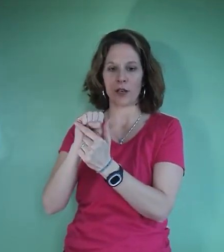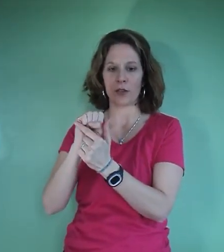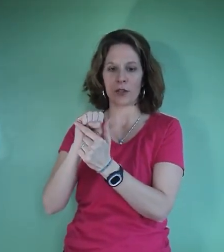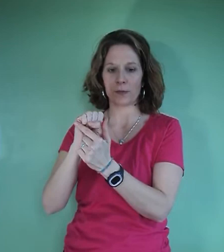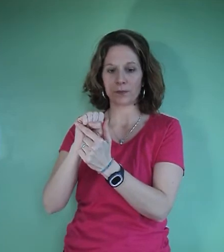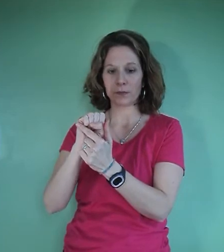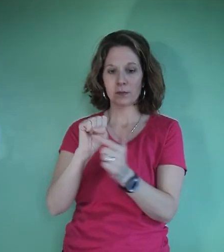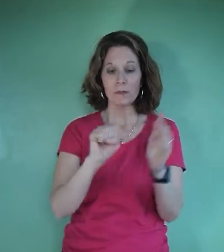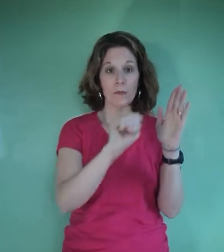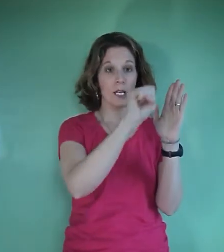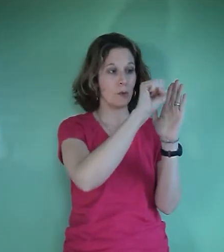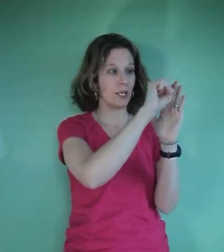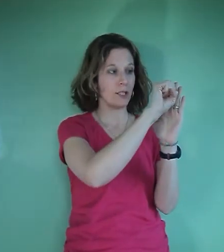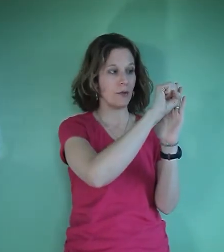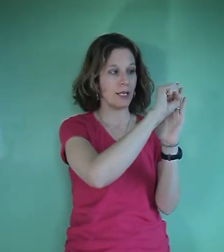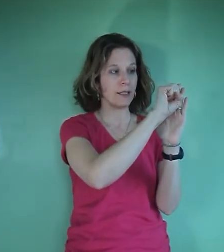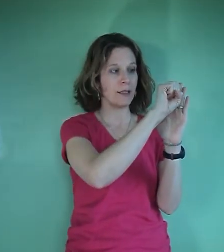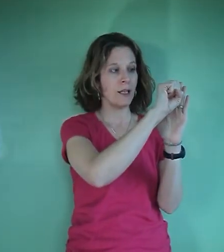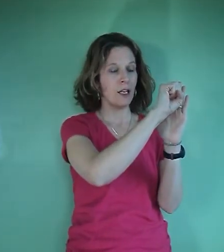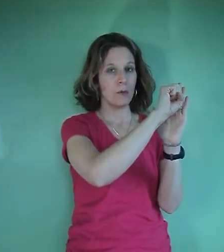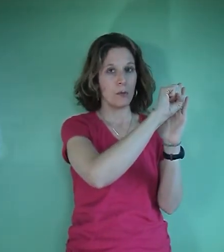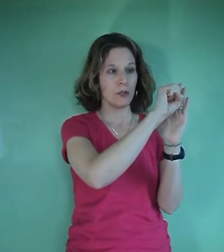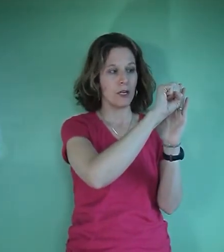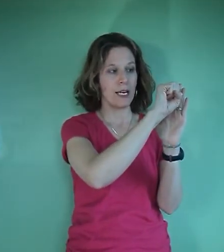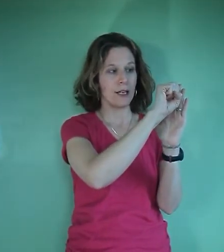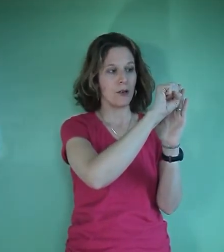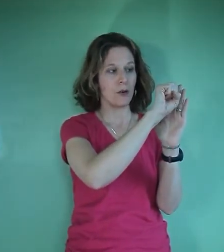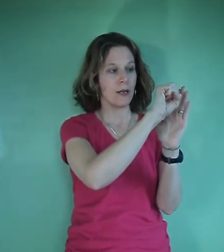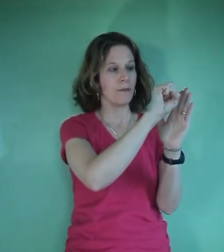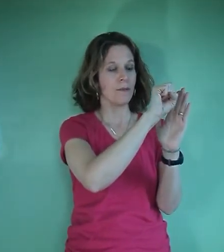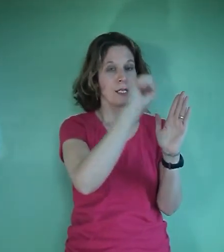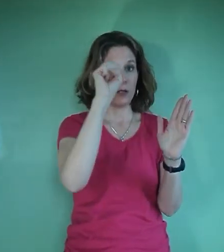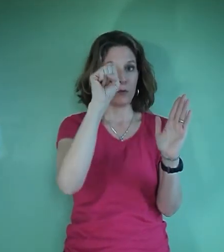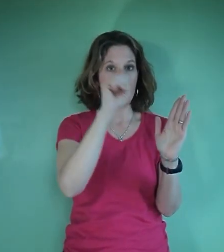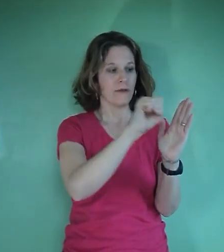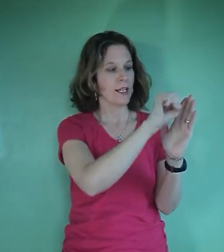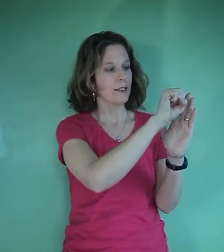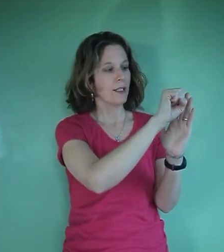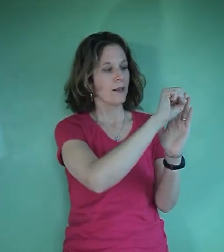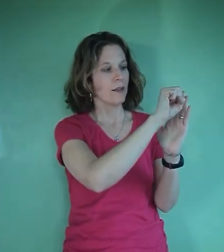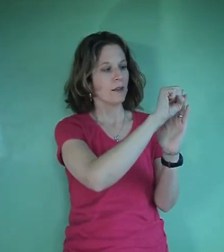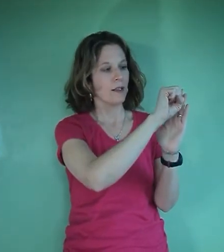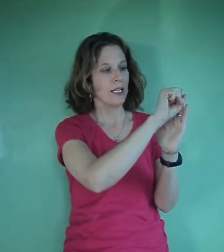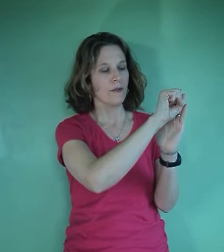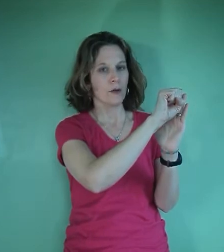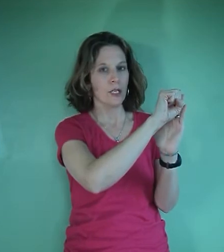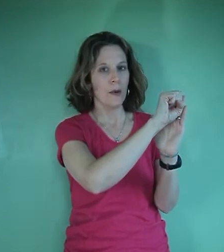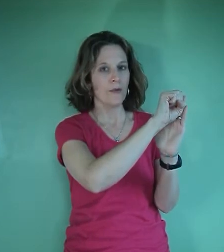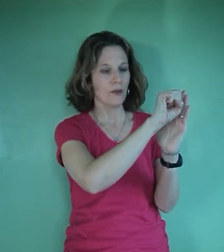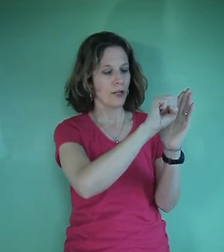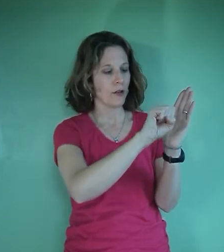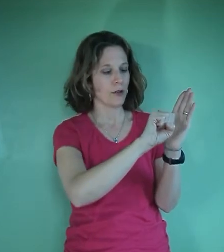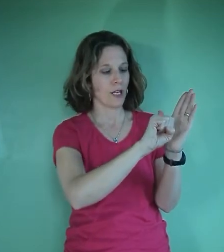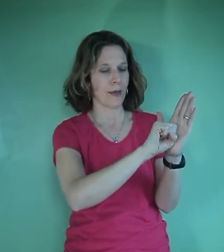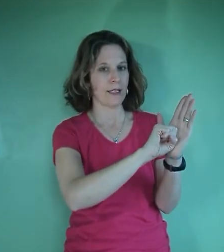fingers. And we're going to do this, where you put your hand, your right fist at kind of near the top of your fingers and then